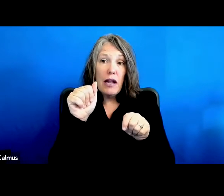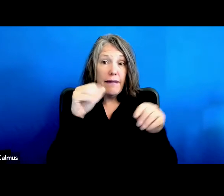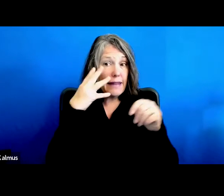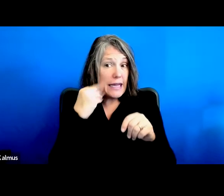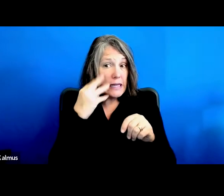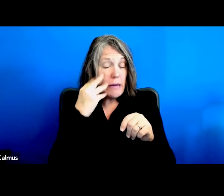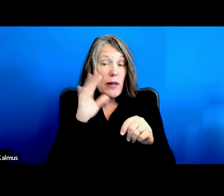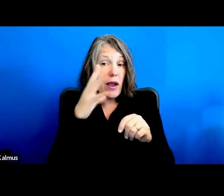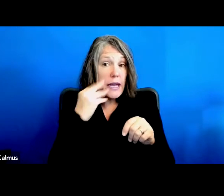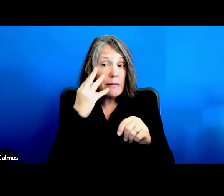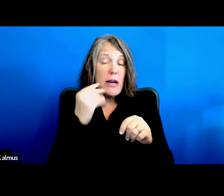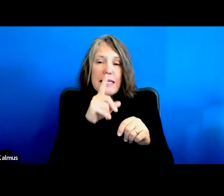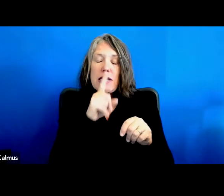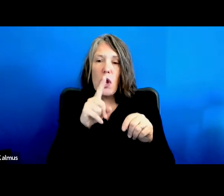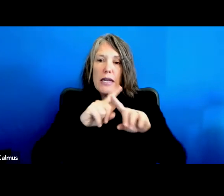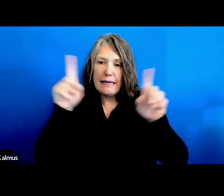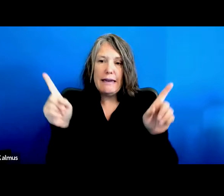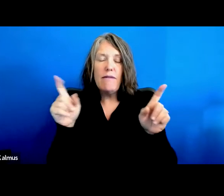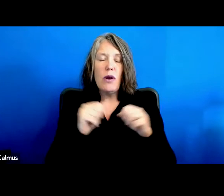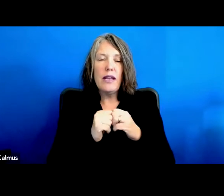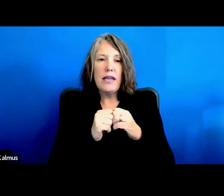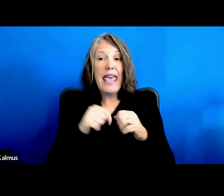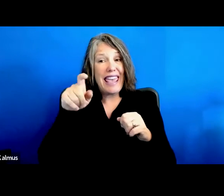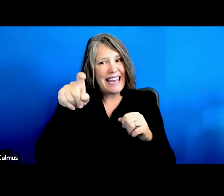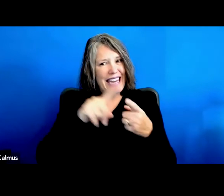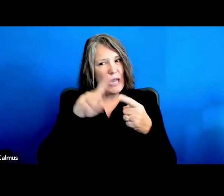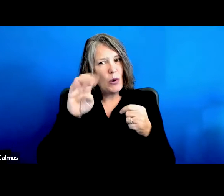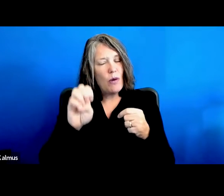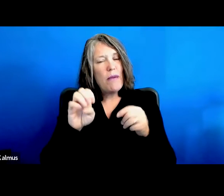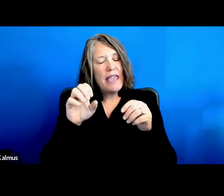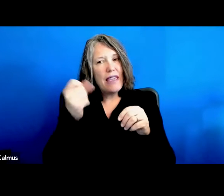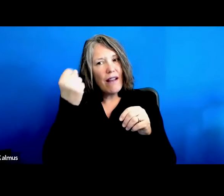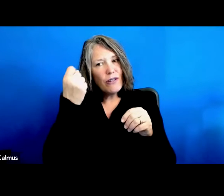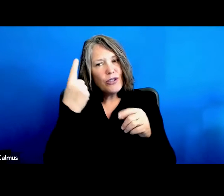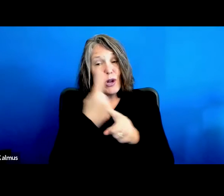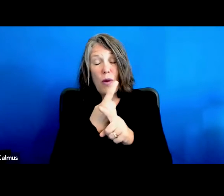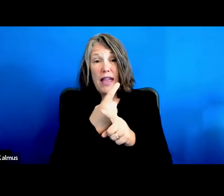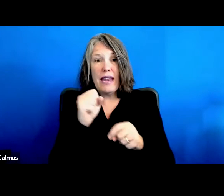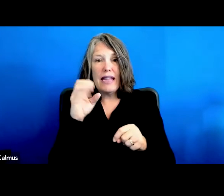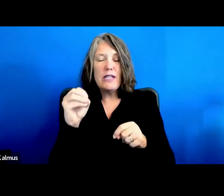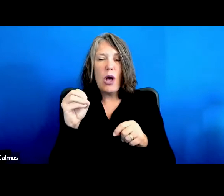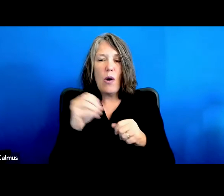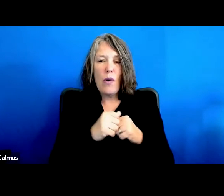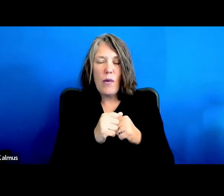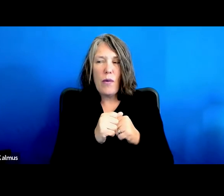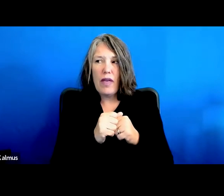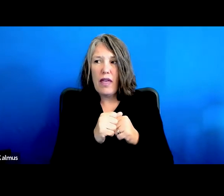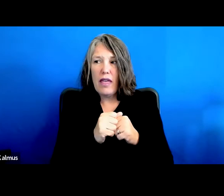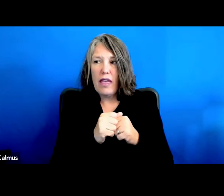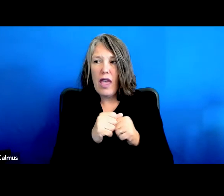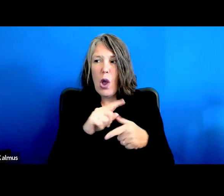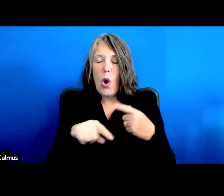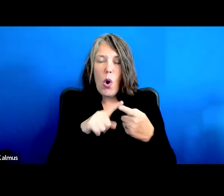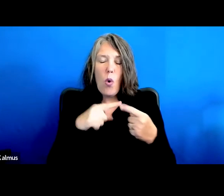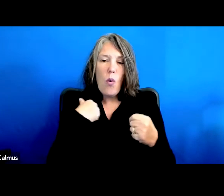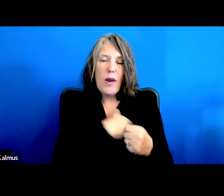their experiences are much different and need to be able to be understood, right? And so when we